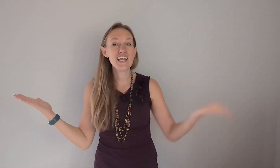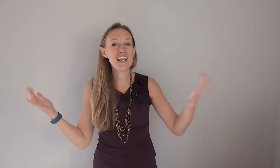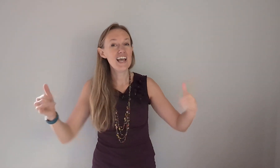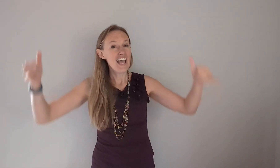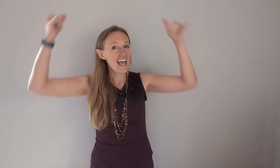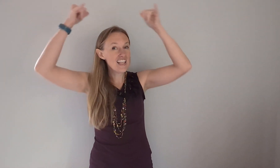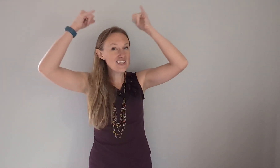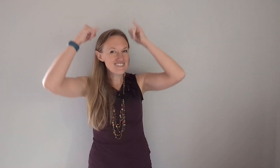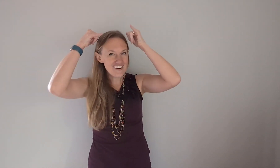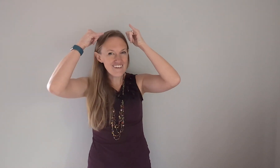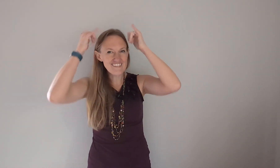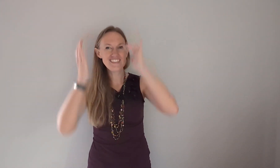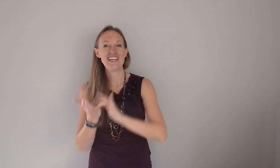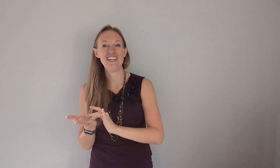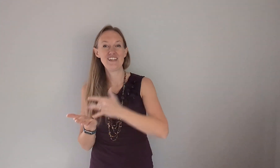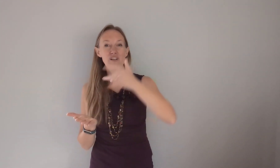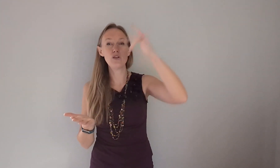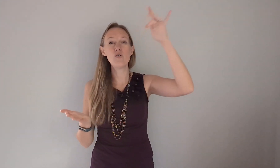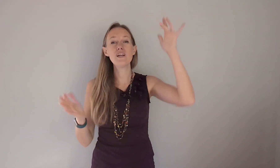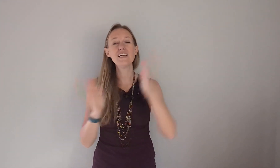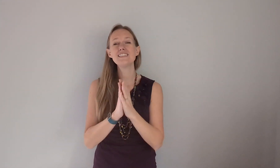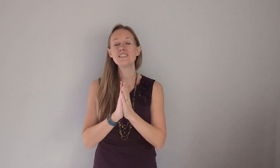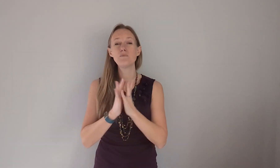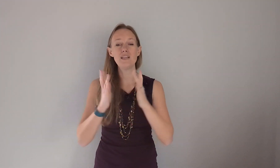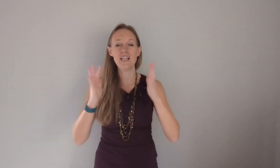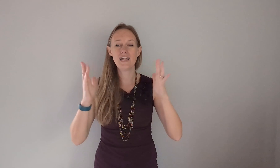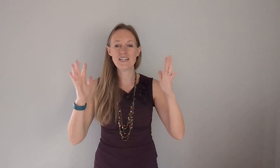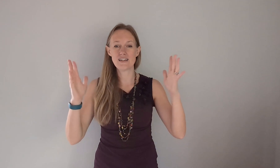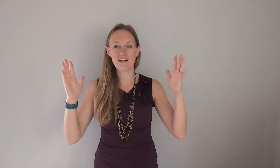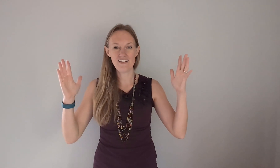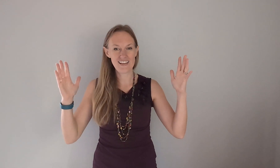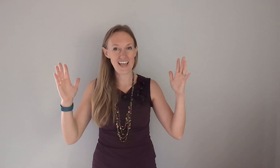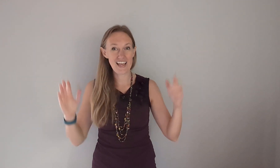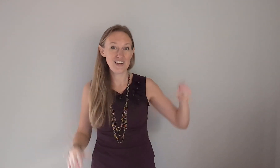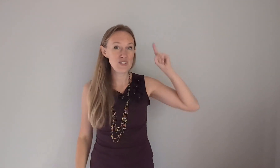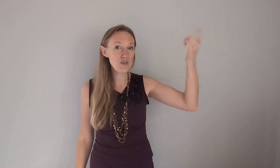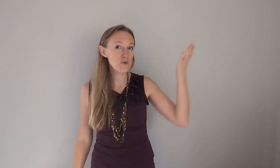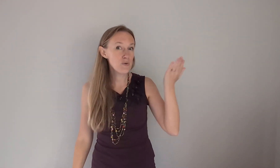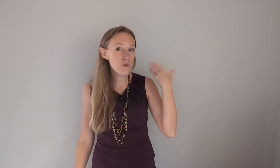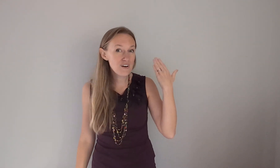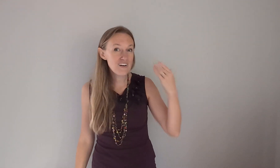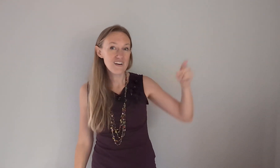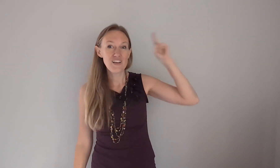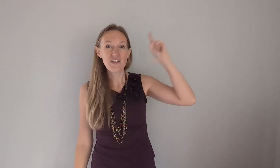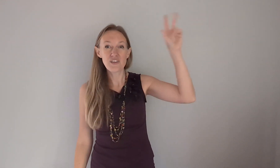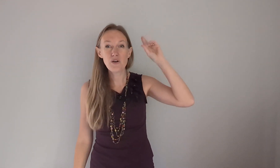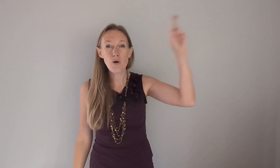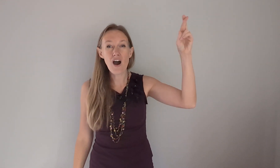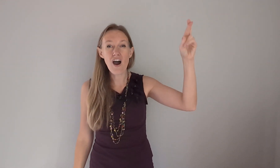King enthroned in glorious splendor. Again, you were, you